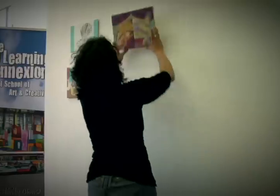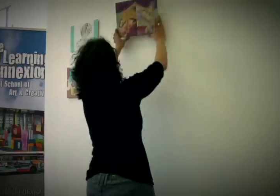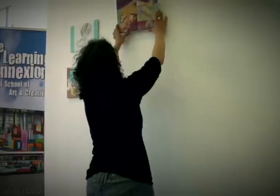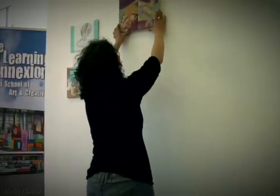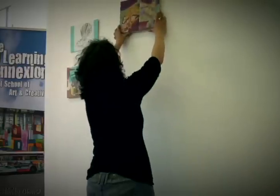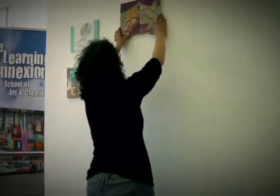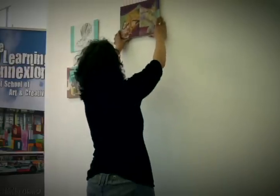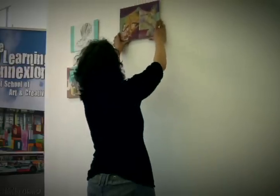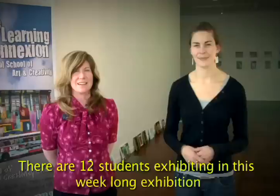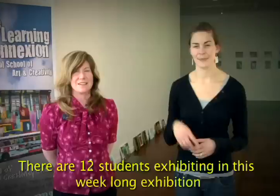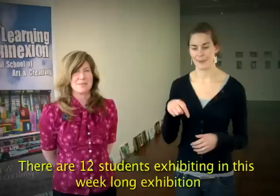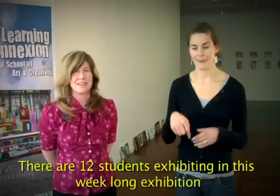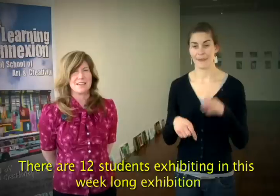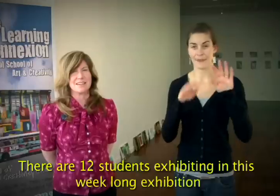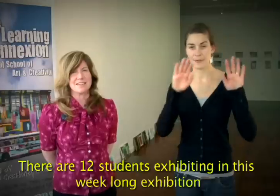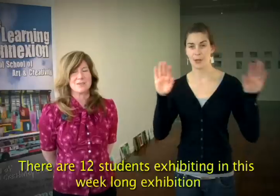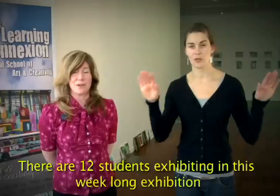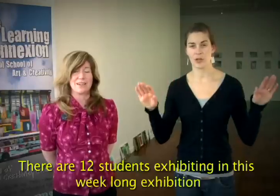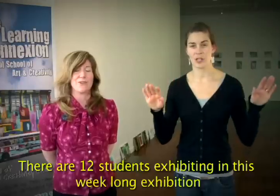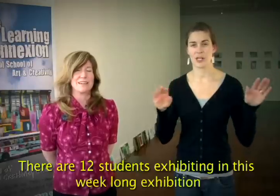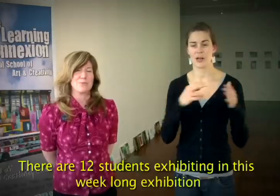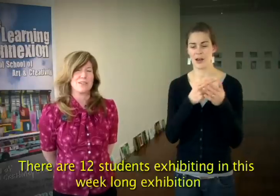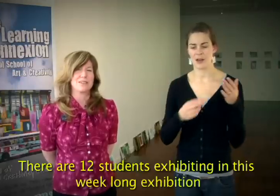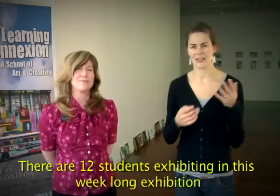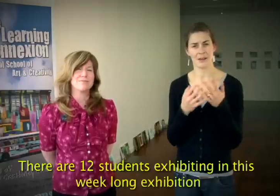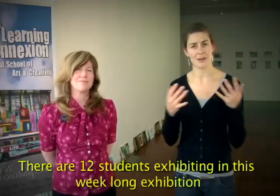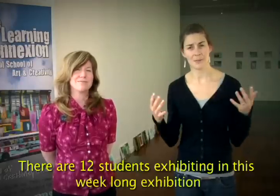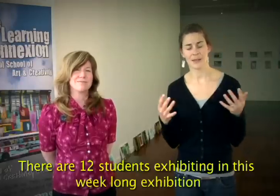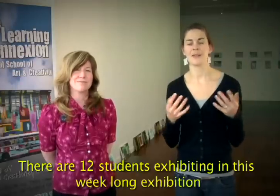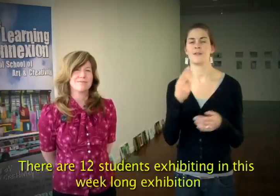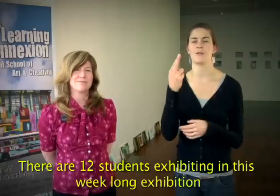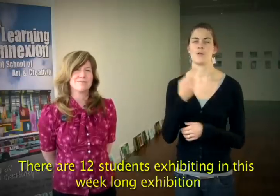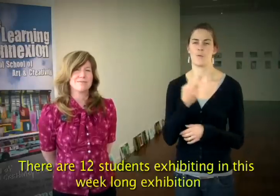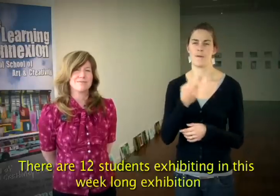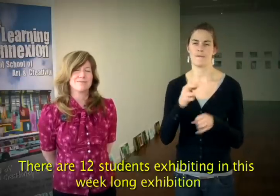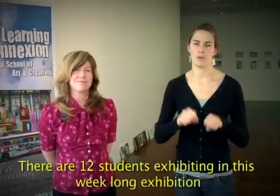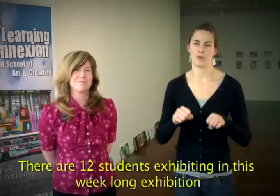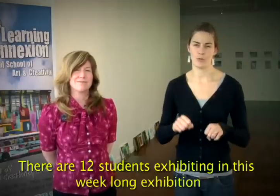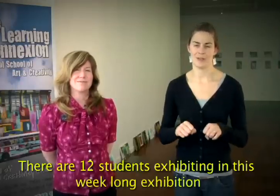There are 12 students exhibiting in this week-long exhibition,